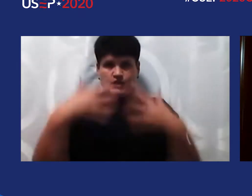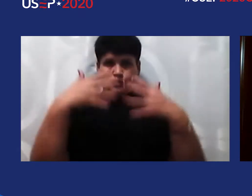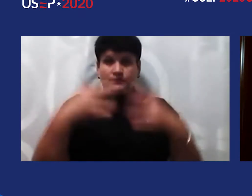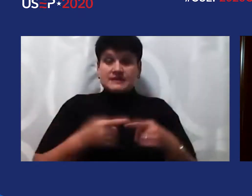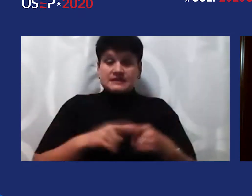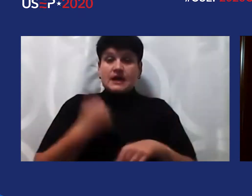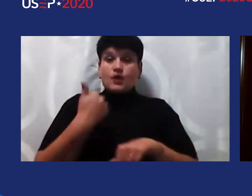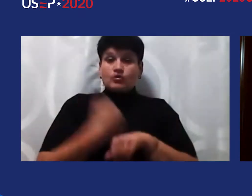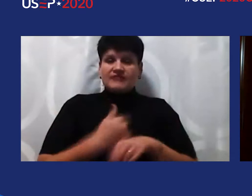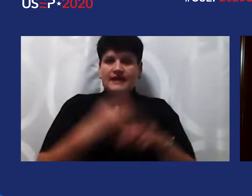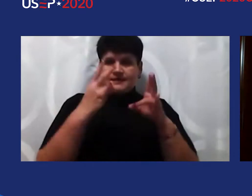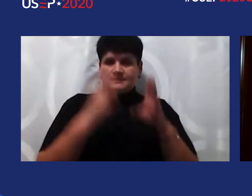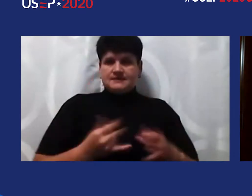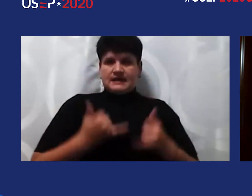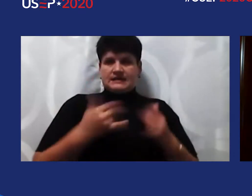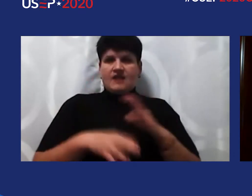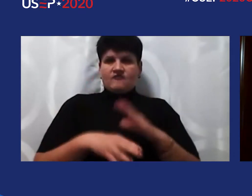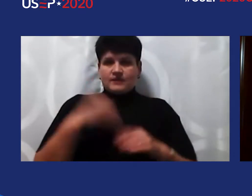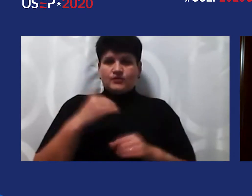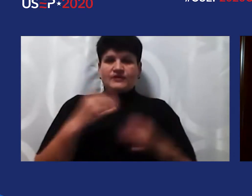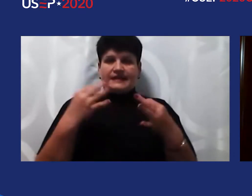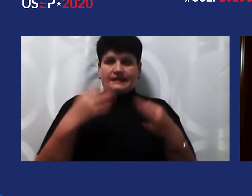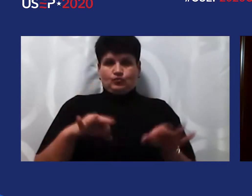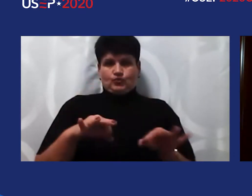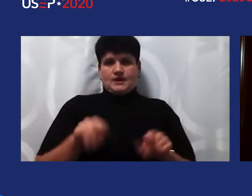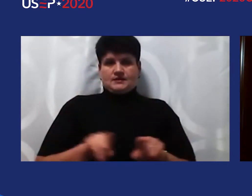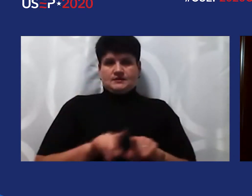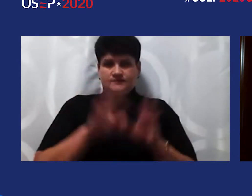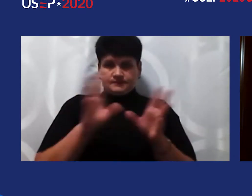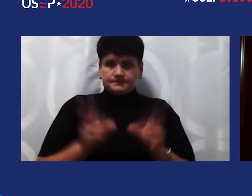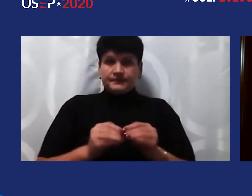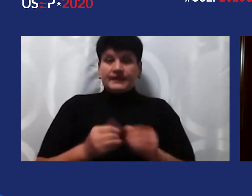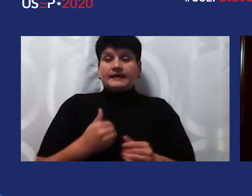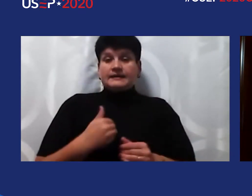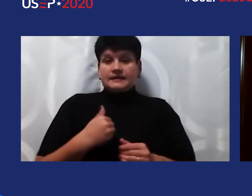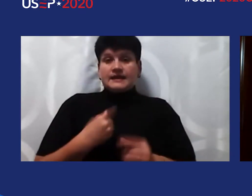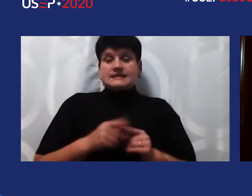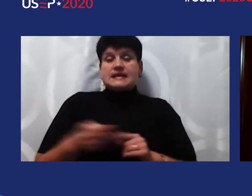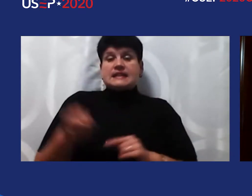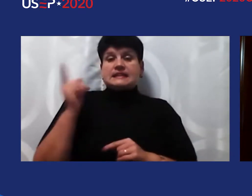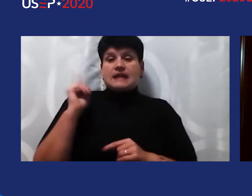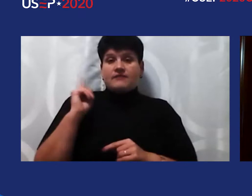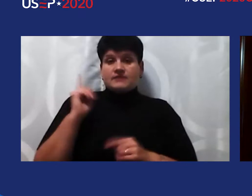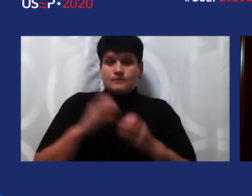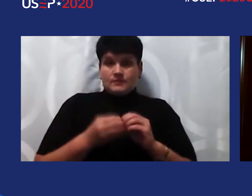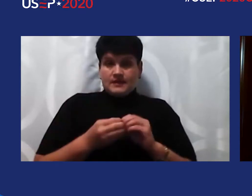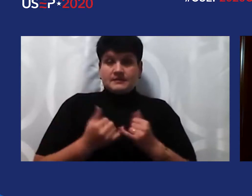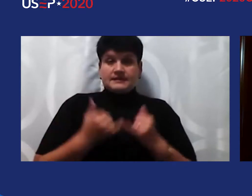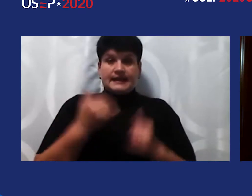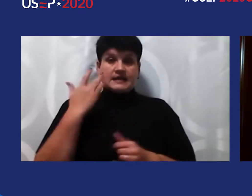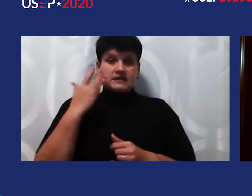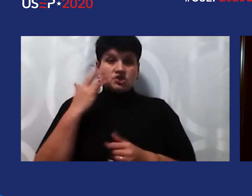might transform into political war, and that brings the challenge not only to the election but